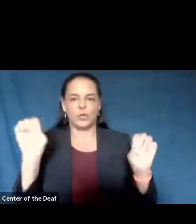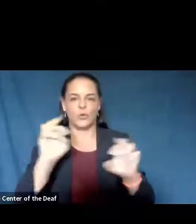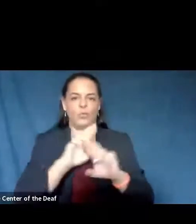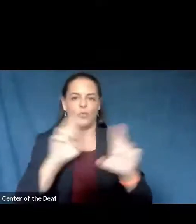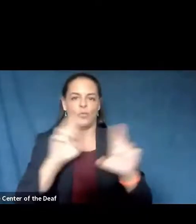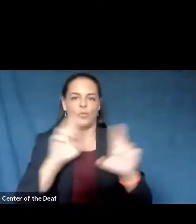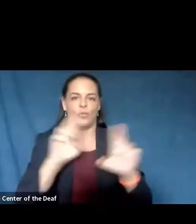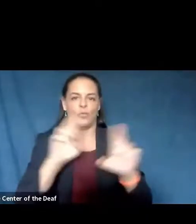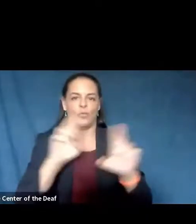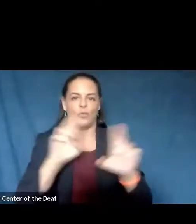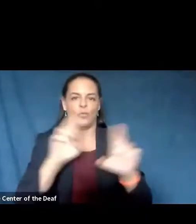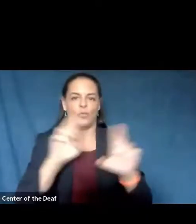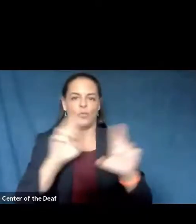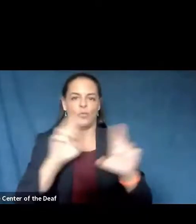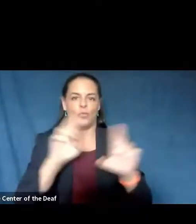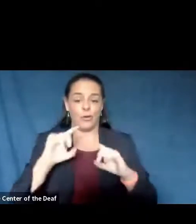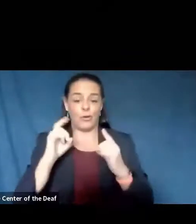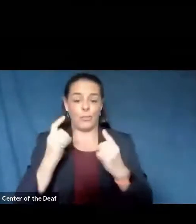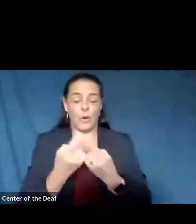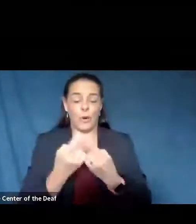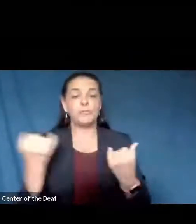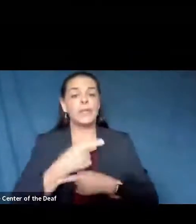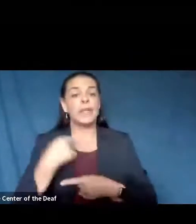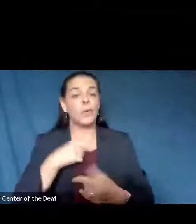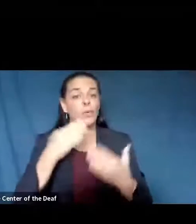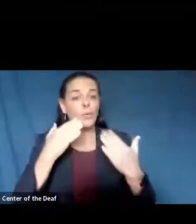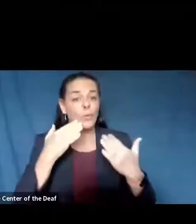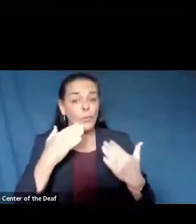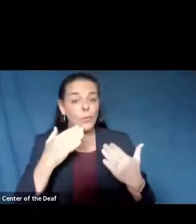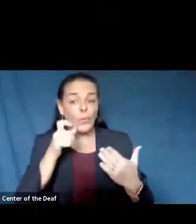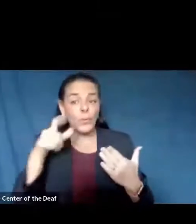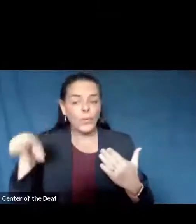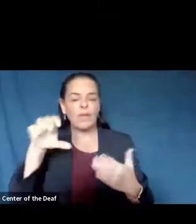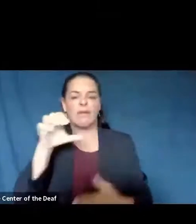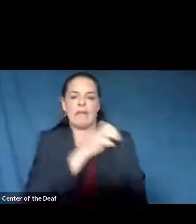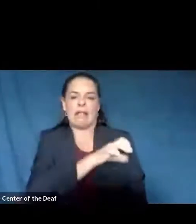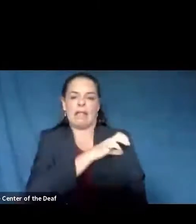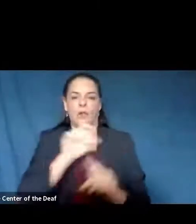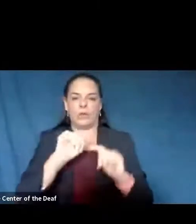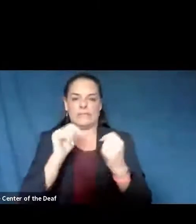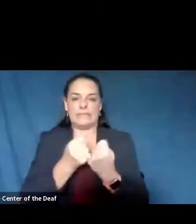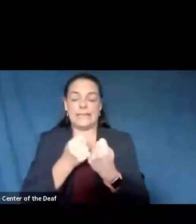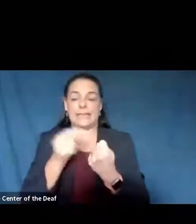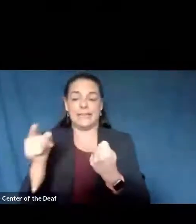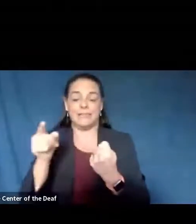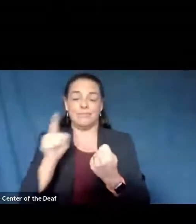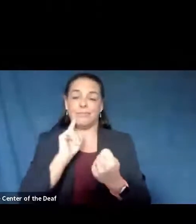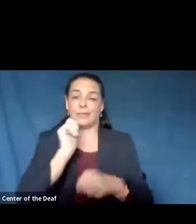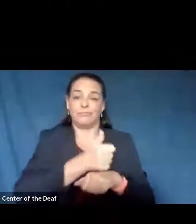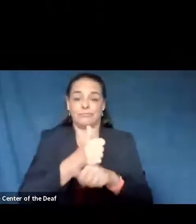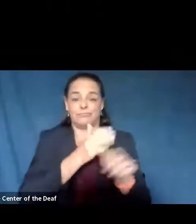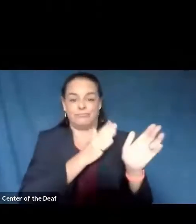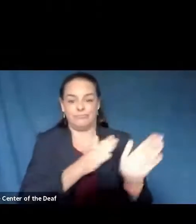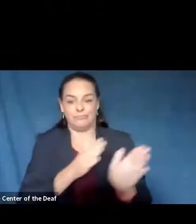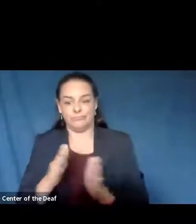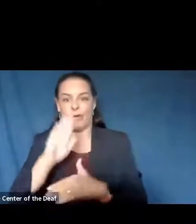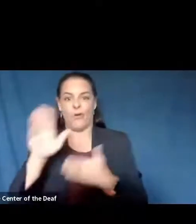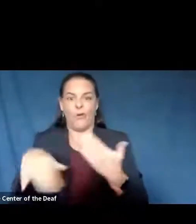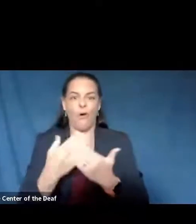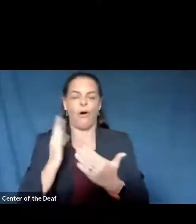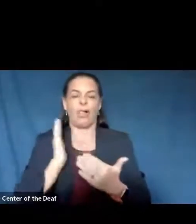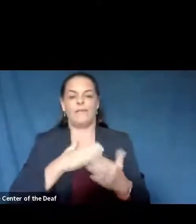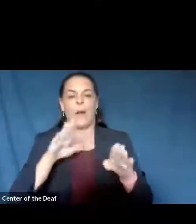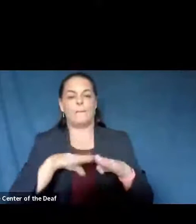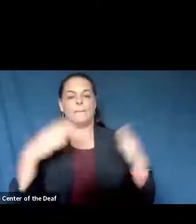moment of gratitude today is for our clinical team who is orchestrating all of our public flu clinics in the